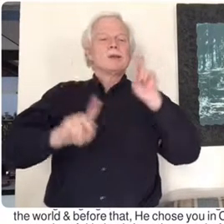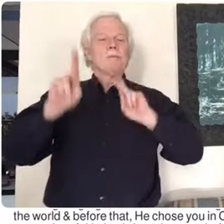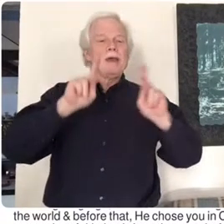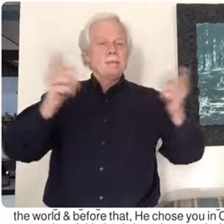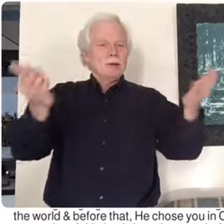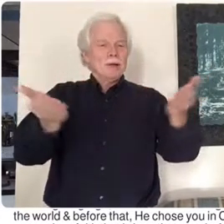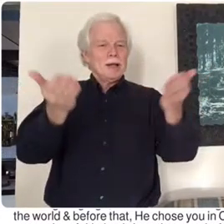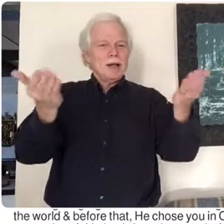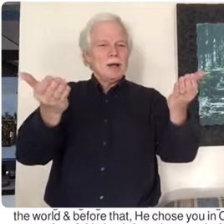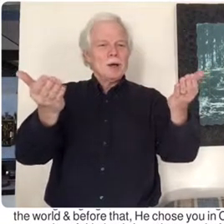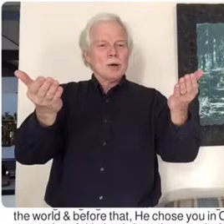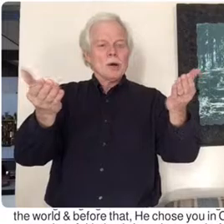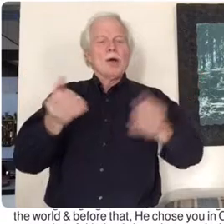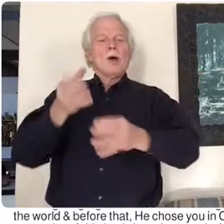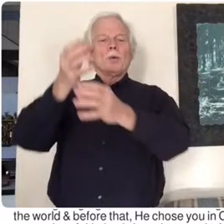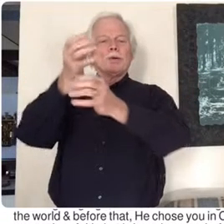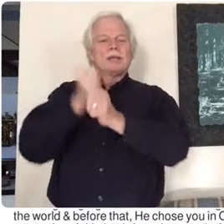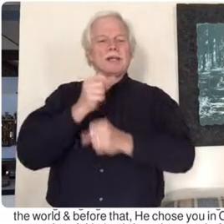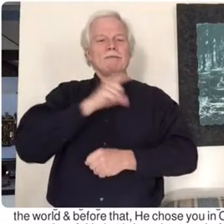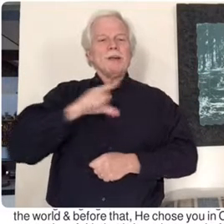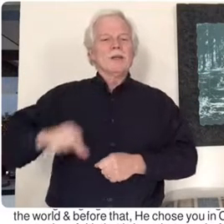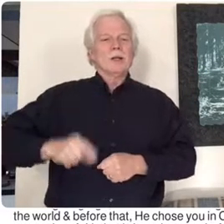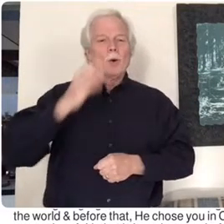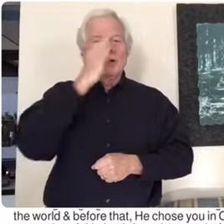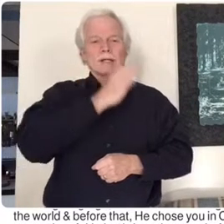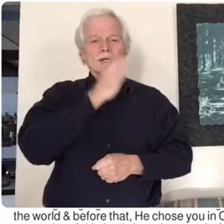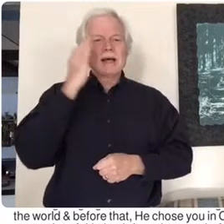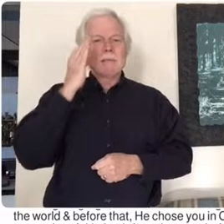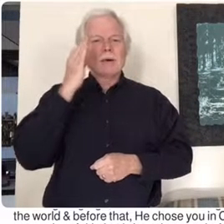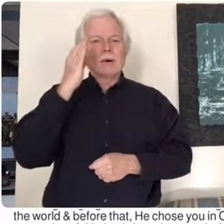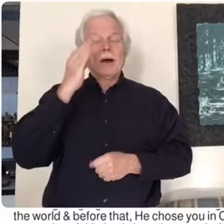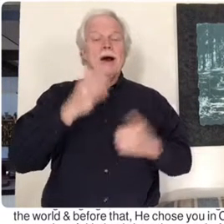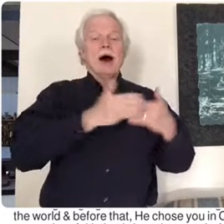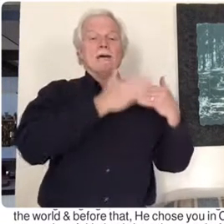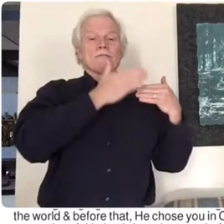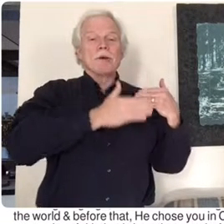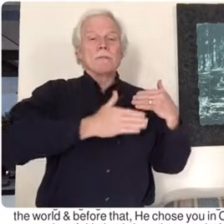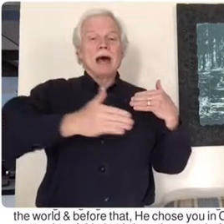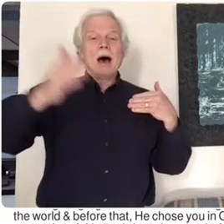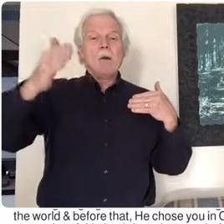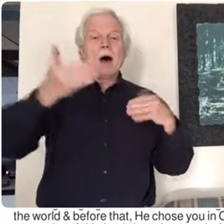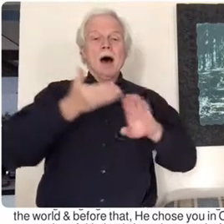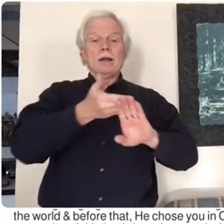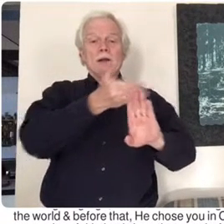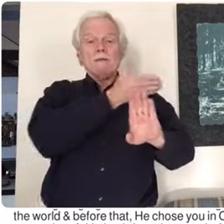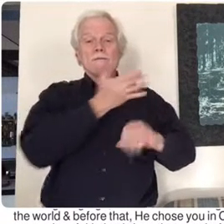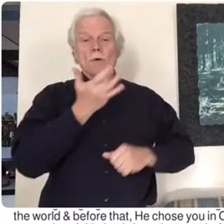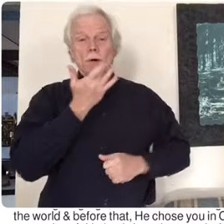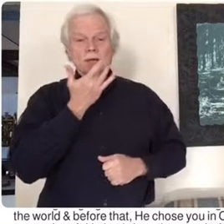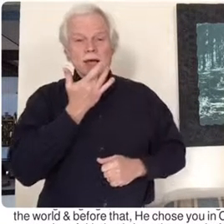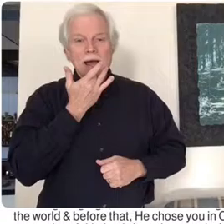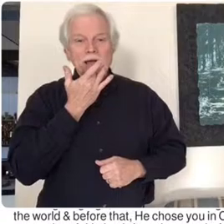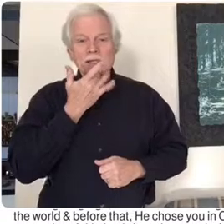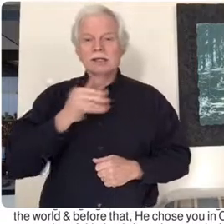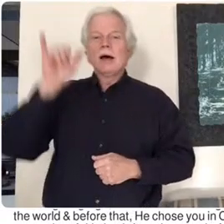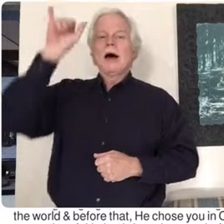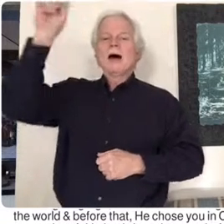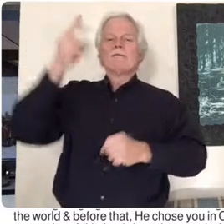people here, receiving the Lord's Supper from now on for taste of